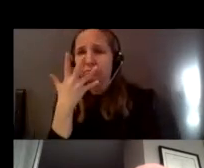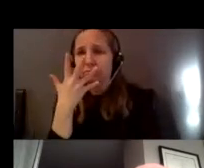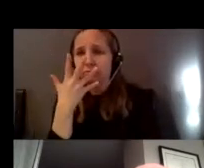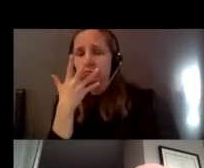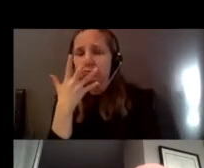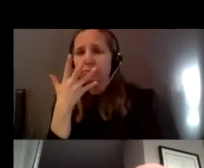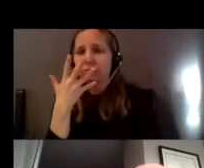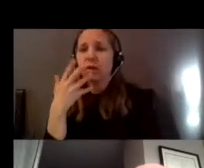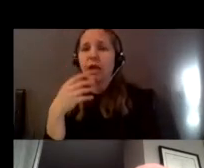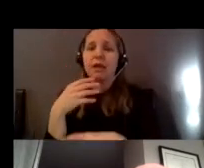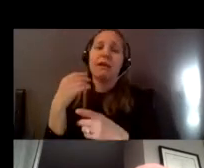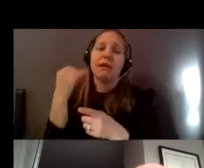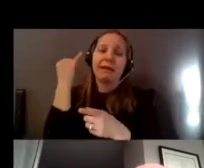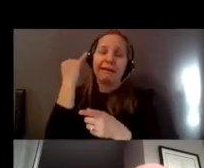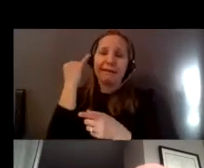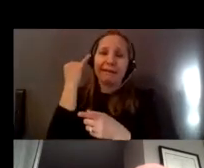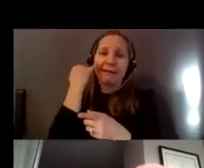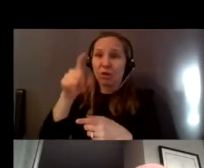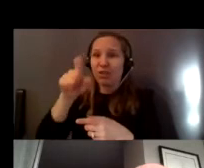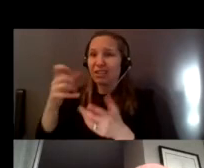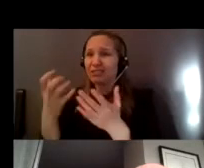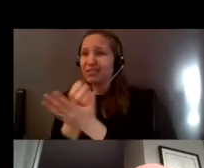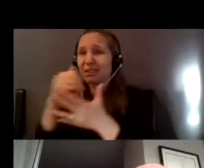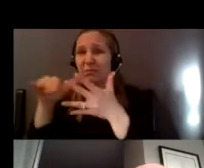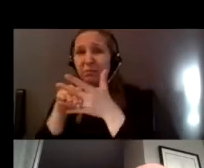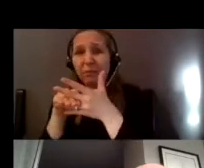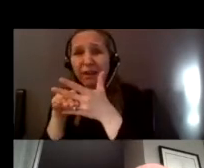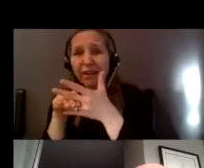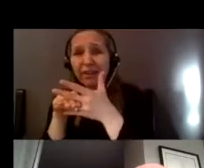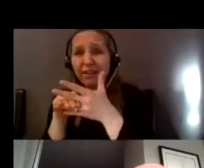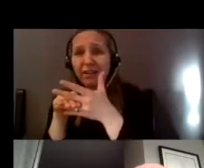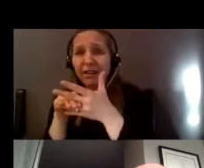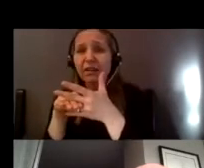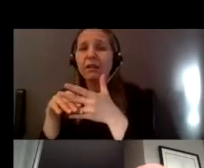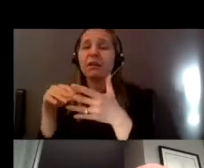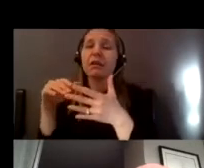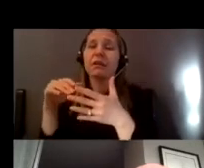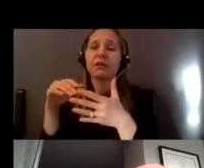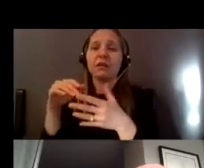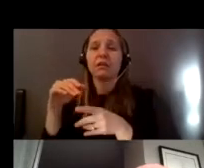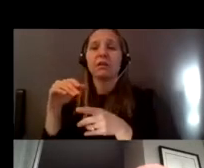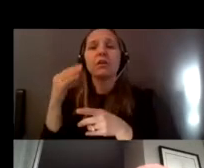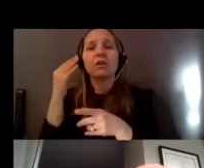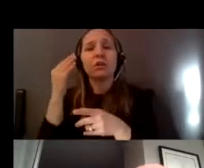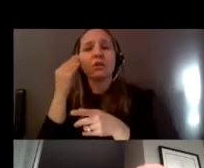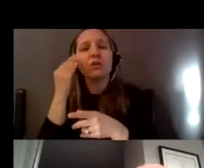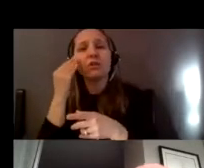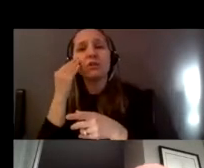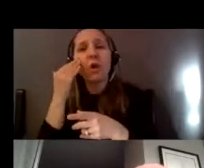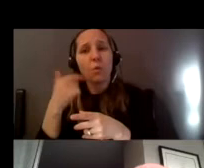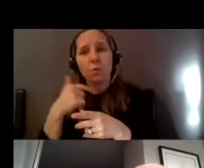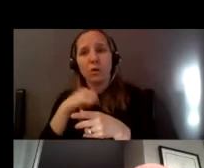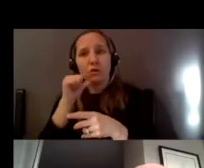And if you need to take a break at any point, you know that we're not holding your feet to the fire to be sitting in front of your screen.